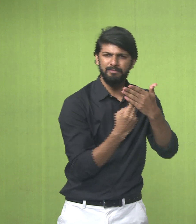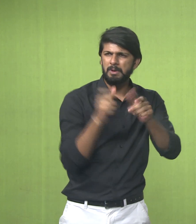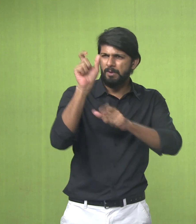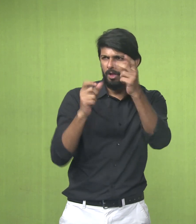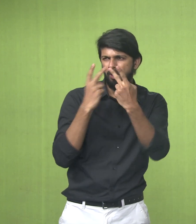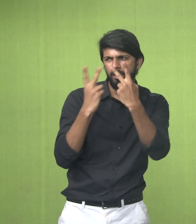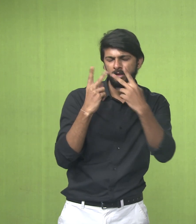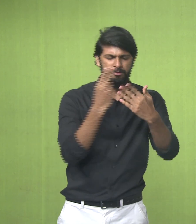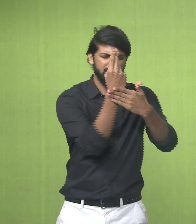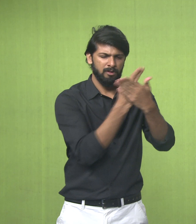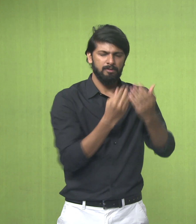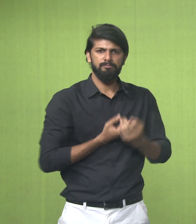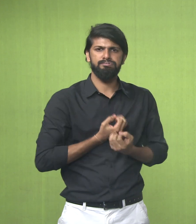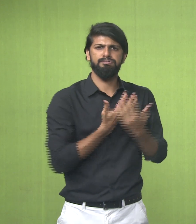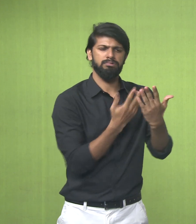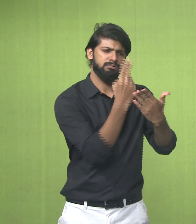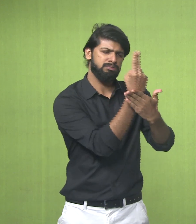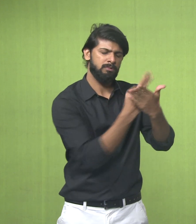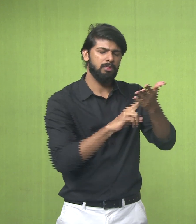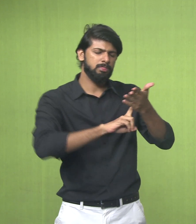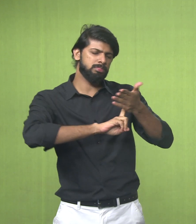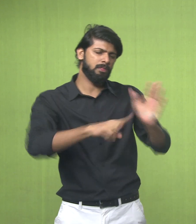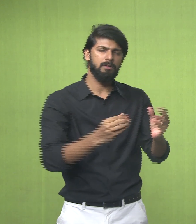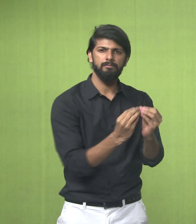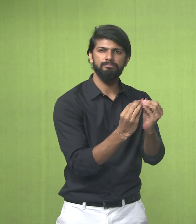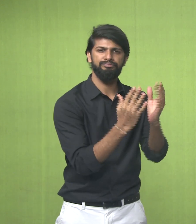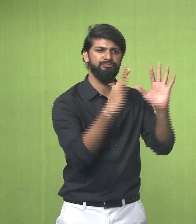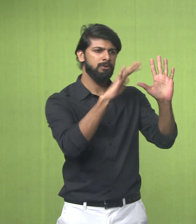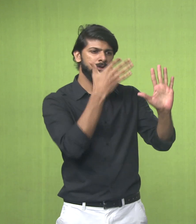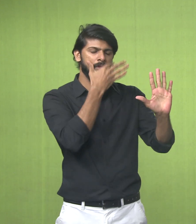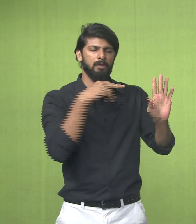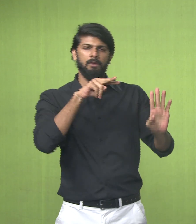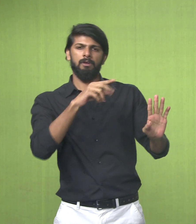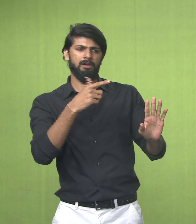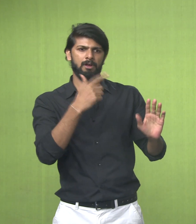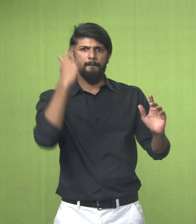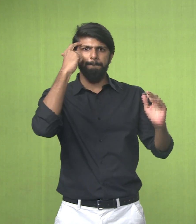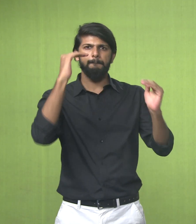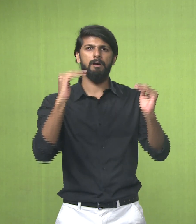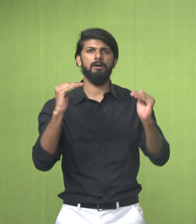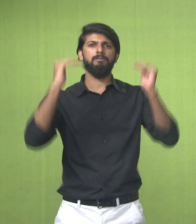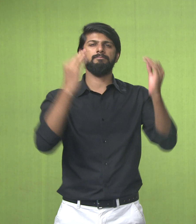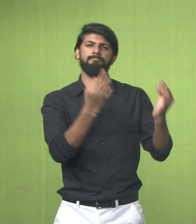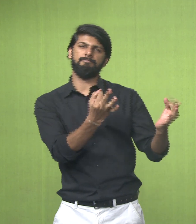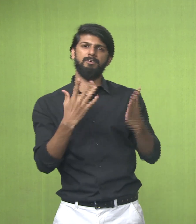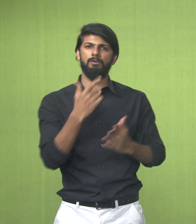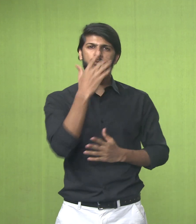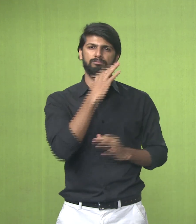Basically, animal figures, bird forms and shapes, and they depicted all these natural forms and figures